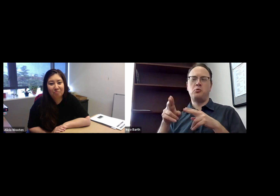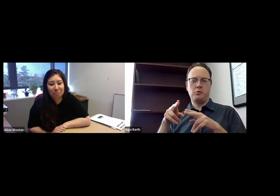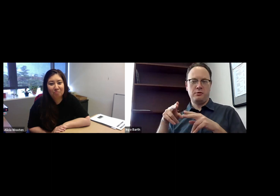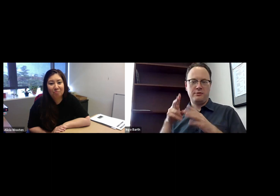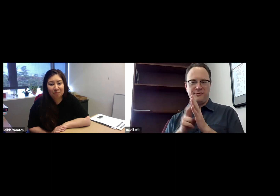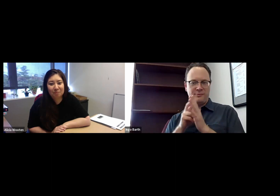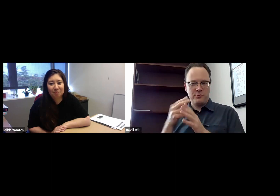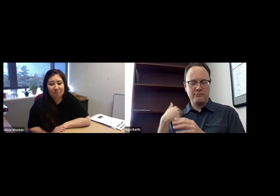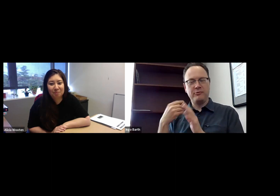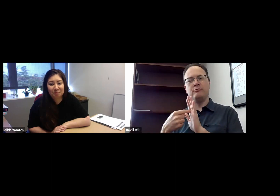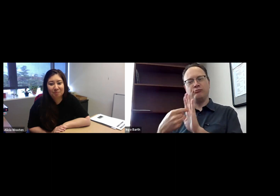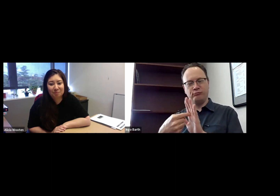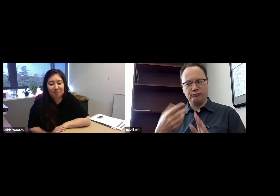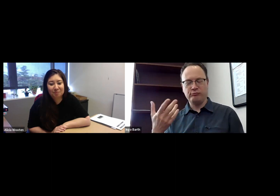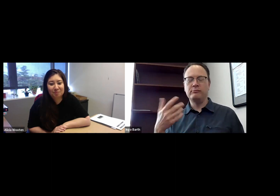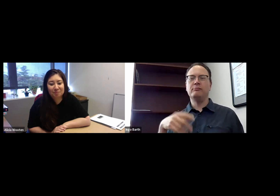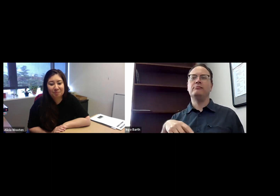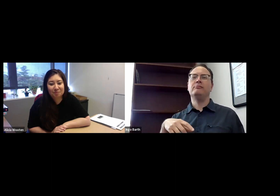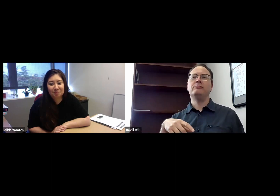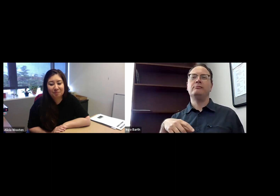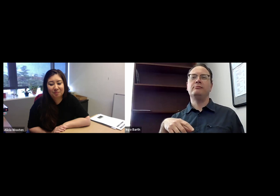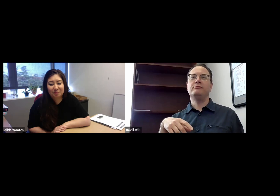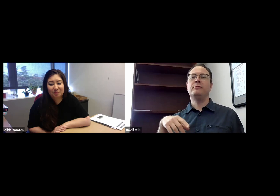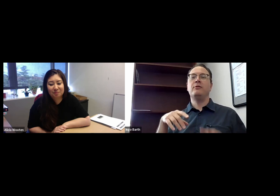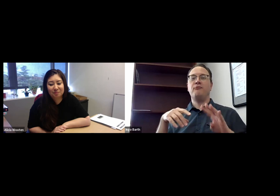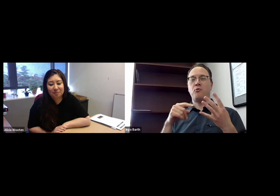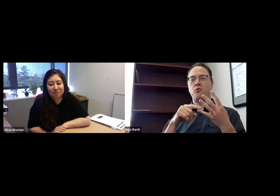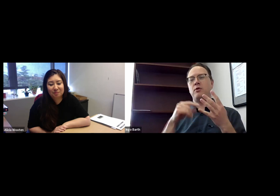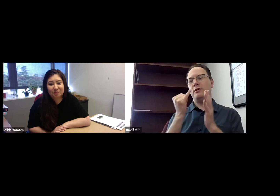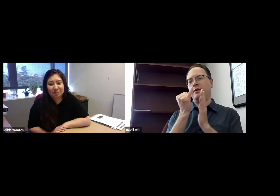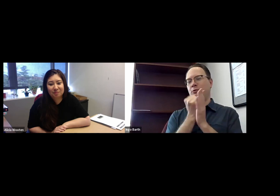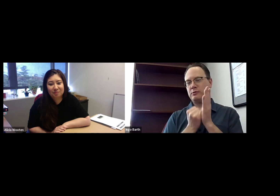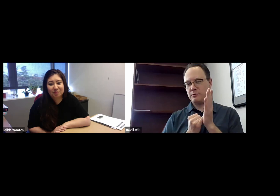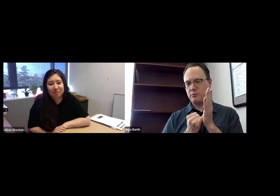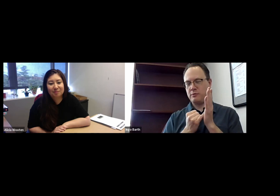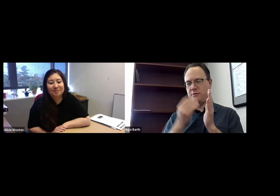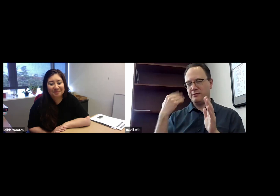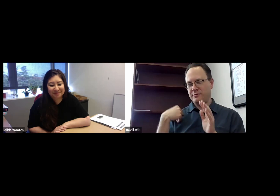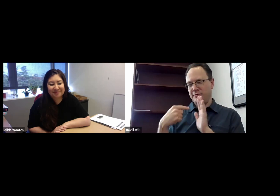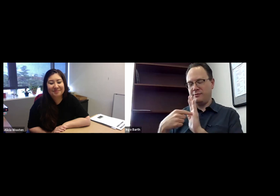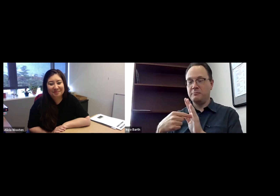The next video is the sign for the planets, which we have a German video.